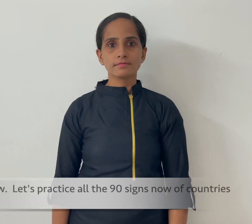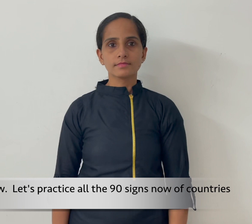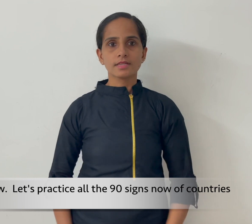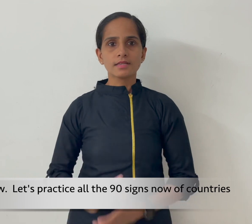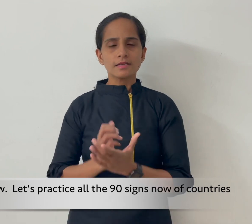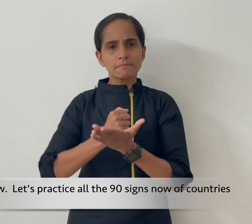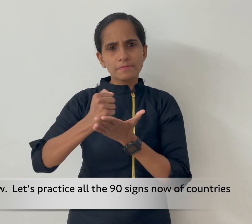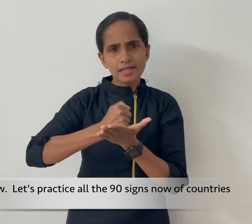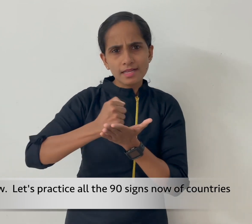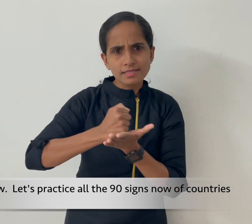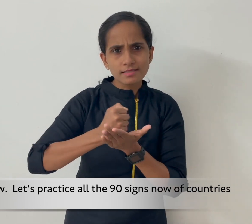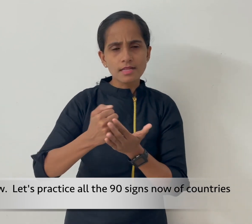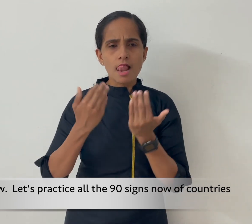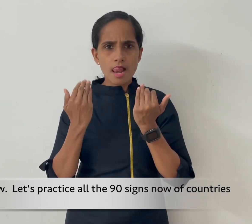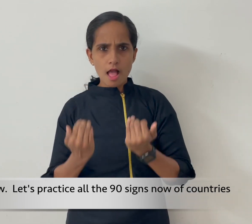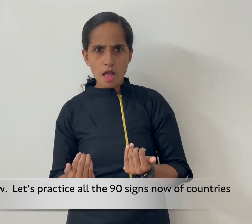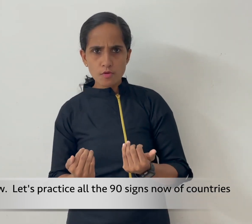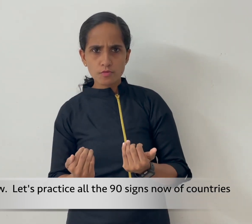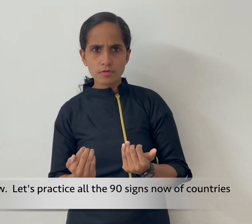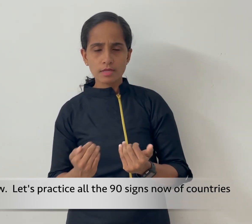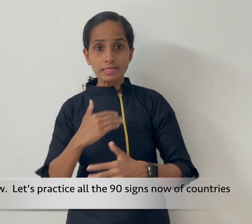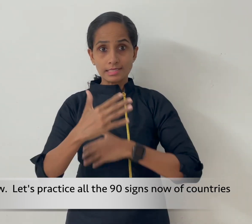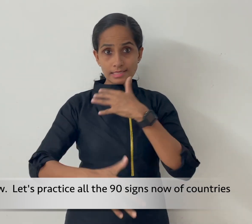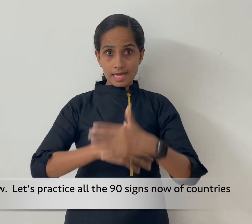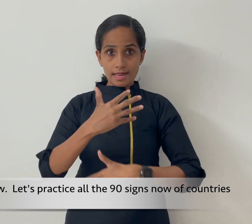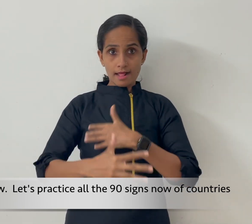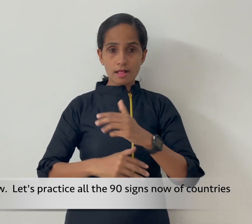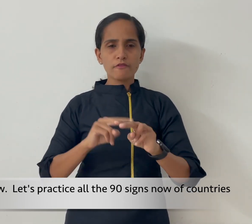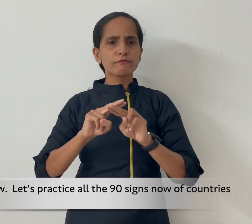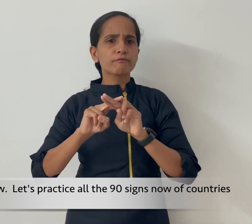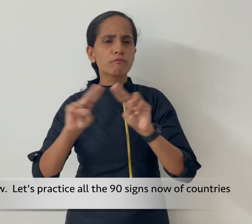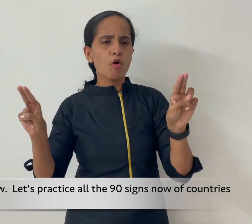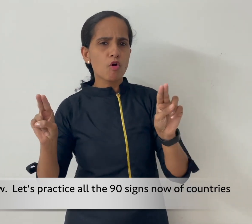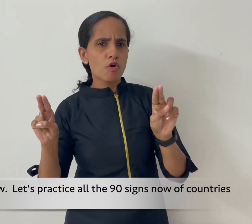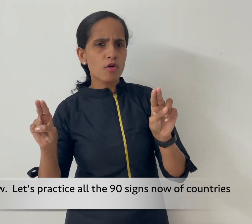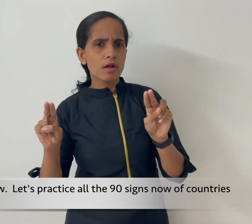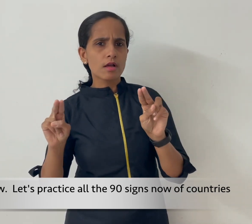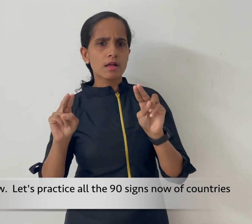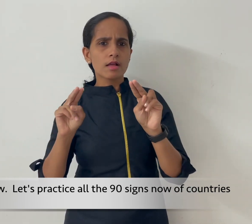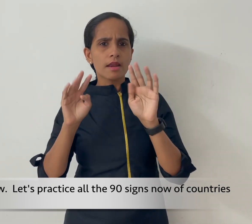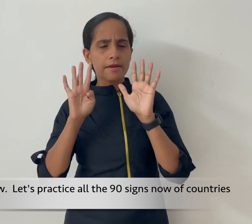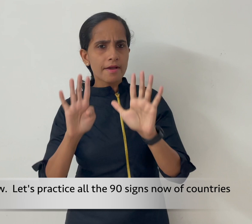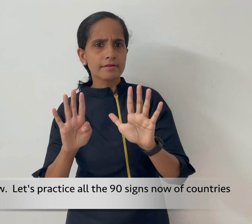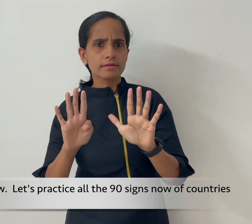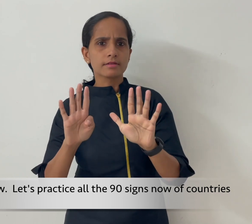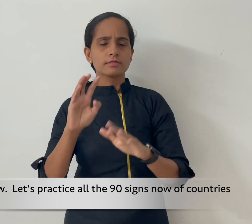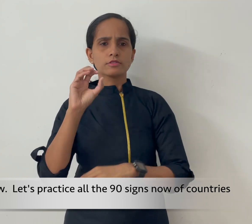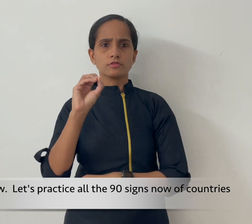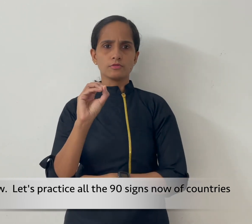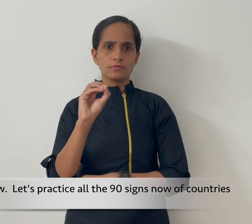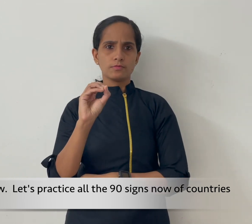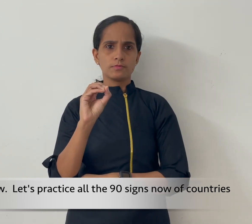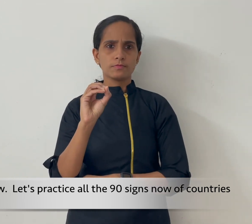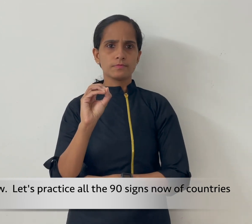It's revision now. Let's practice all the 90 signs now of